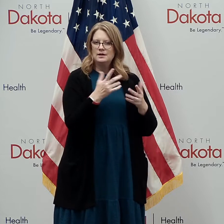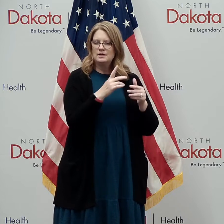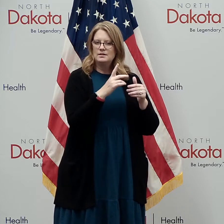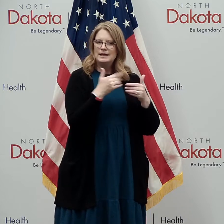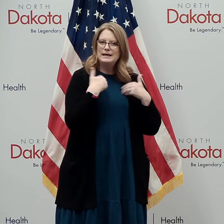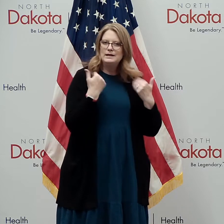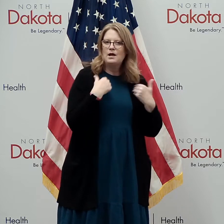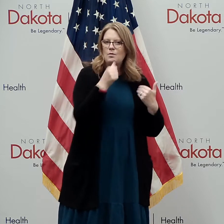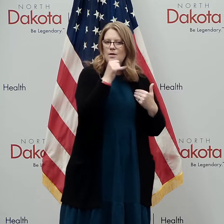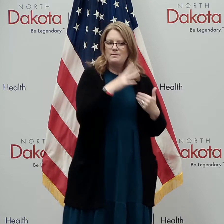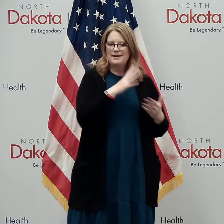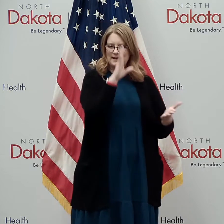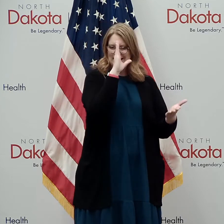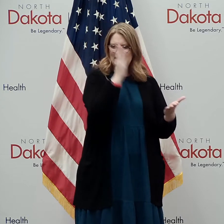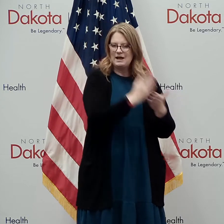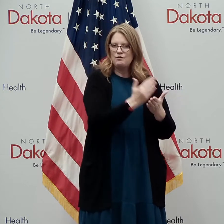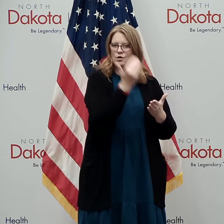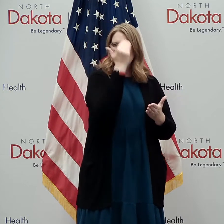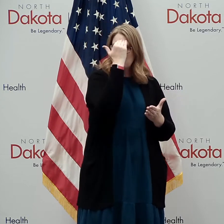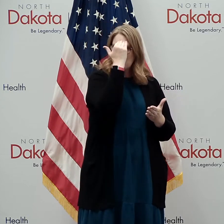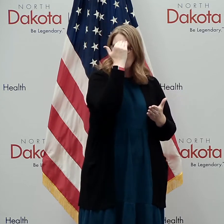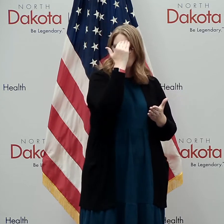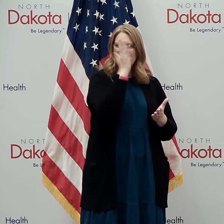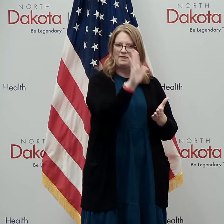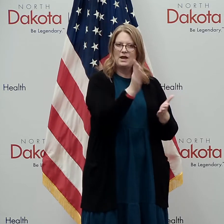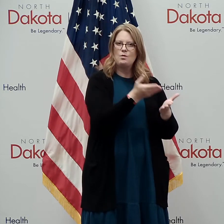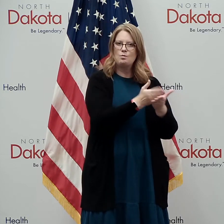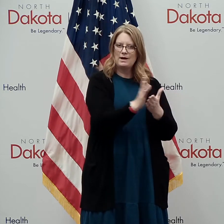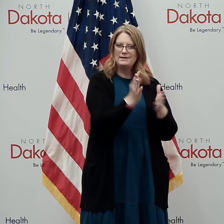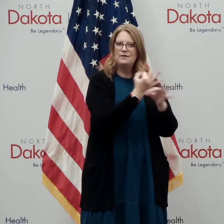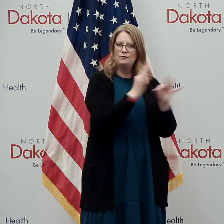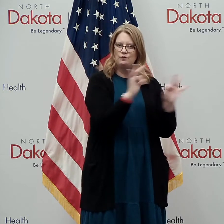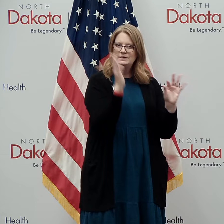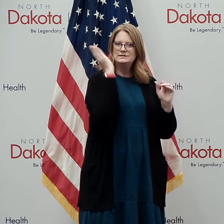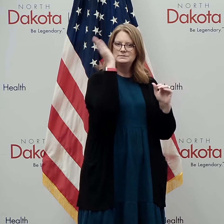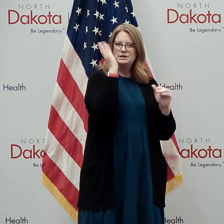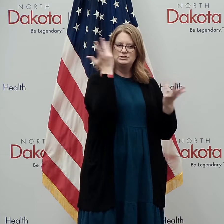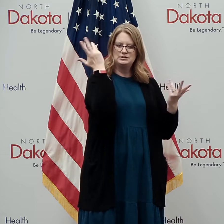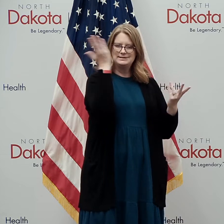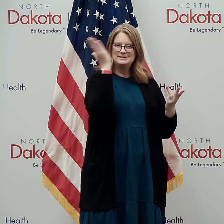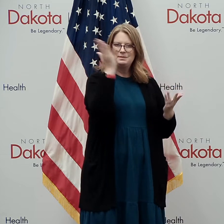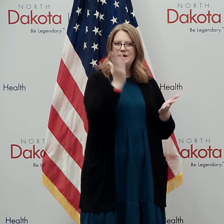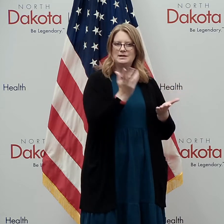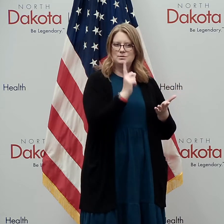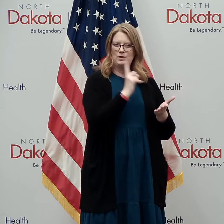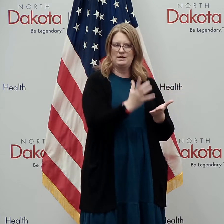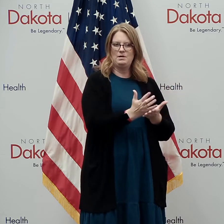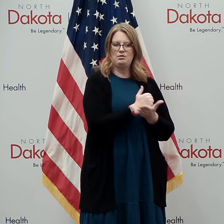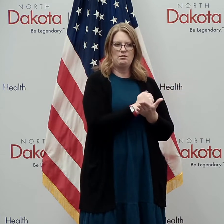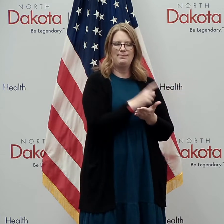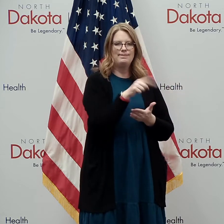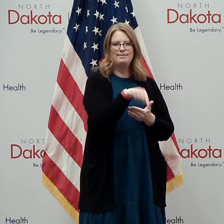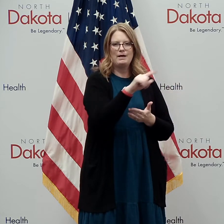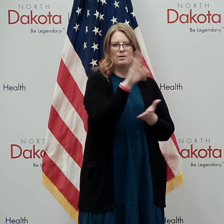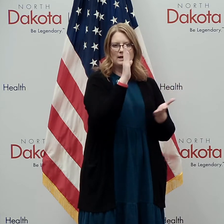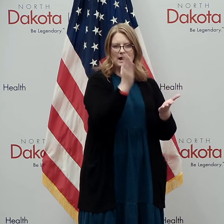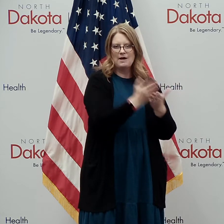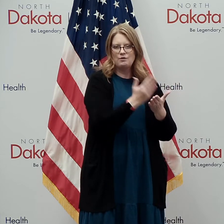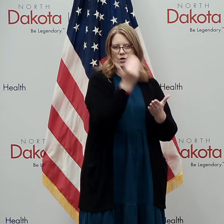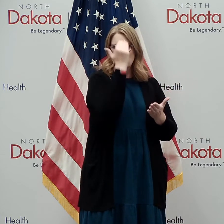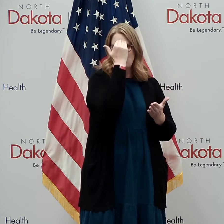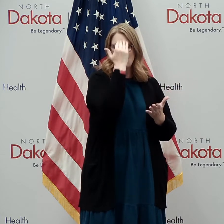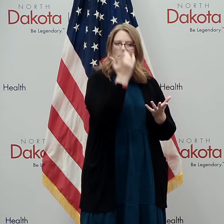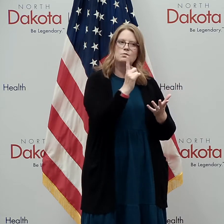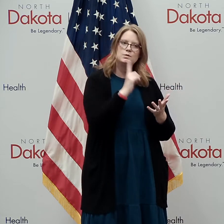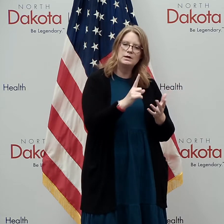today do not and can never know what price their right to free speech and to speak at all in public has been earned." So we've come a long way from